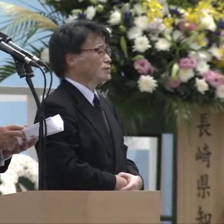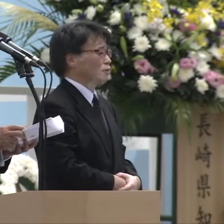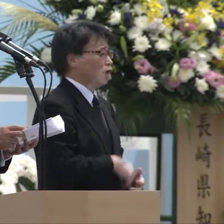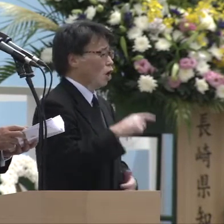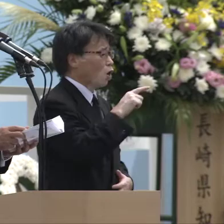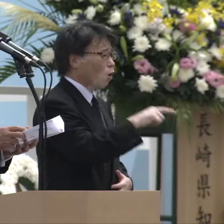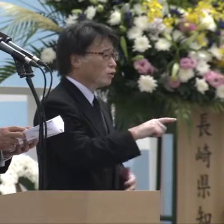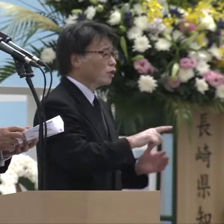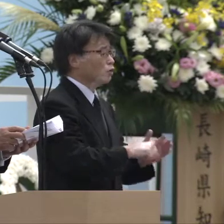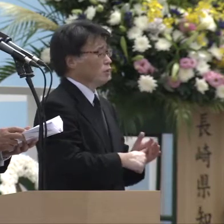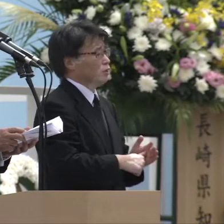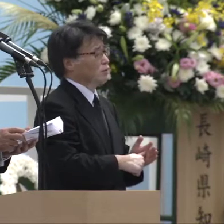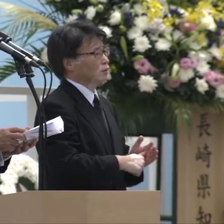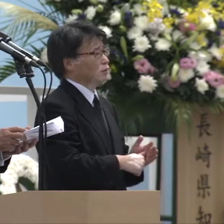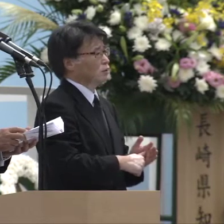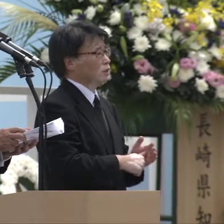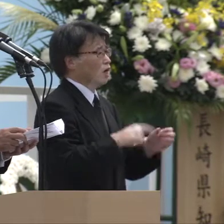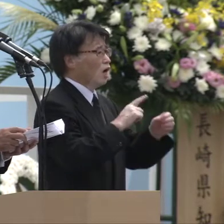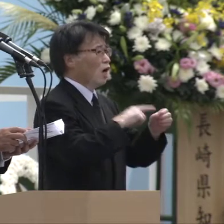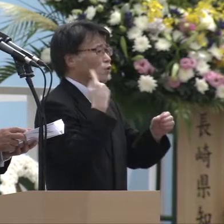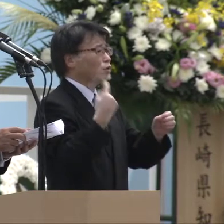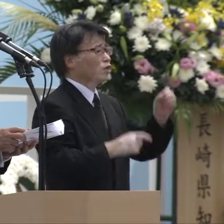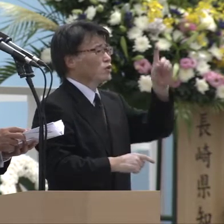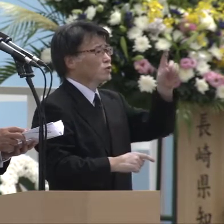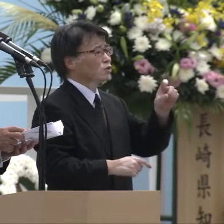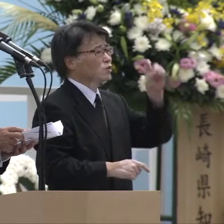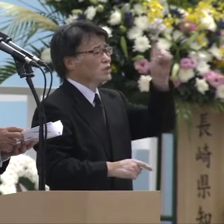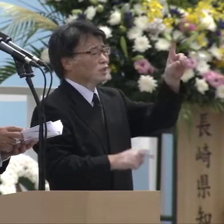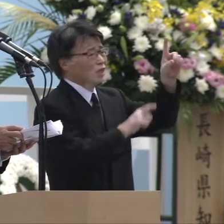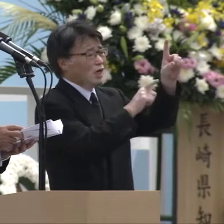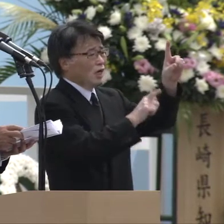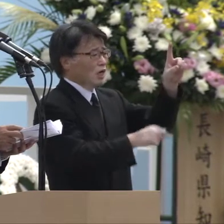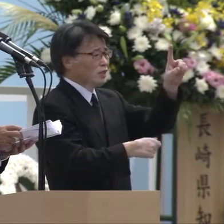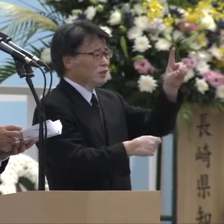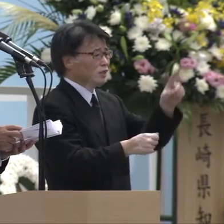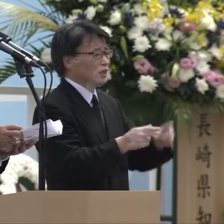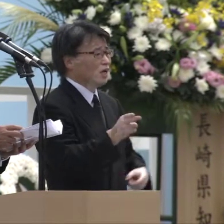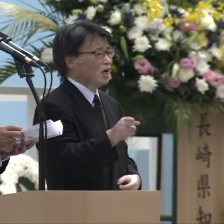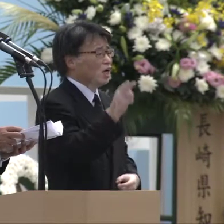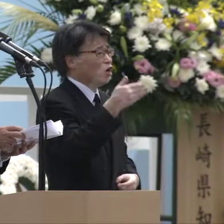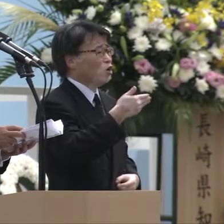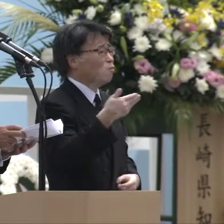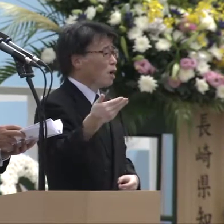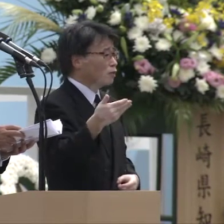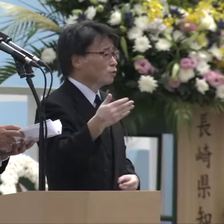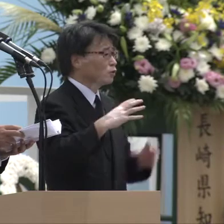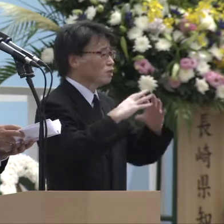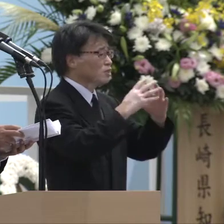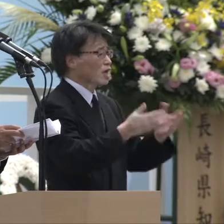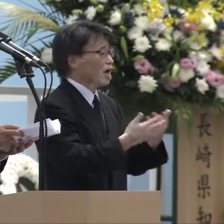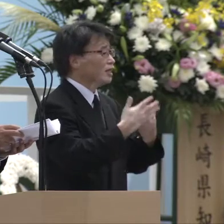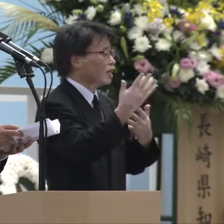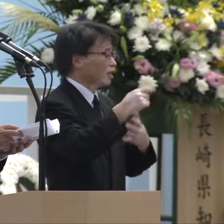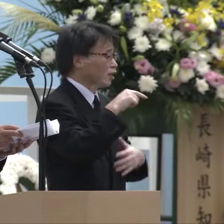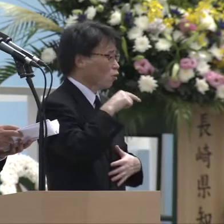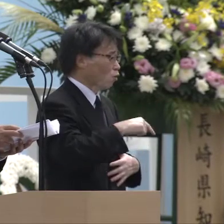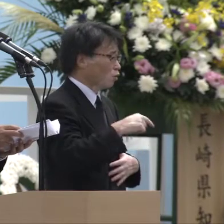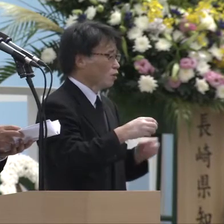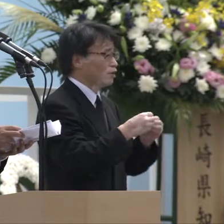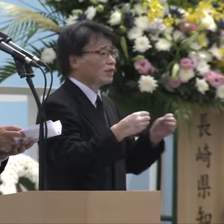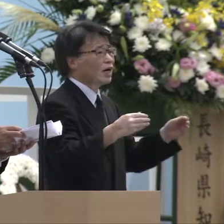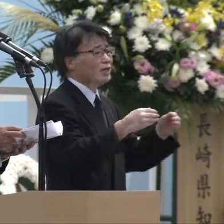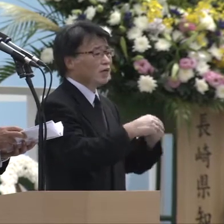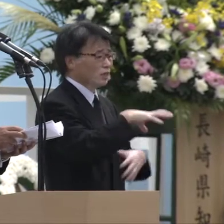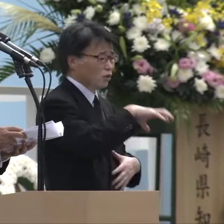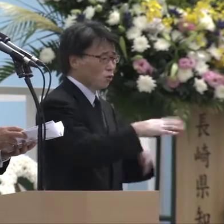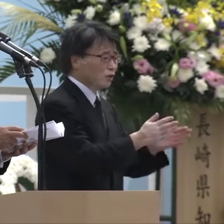us, mankind. Against this backdrop, the Pugwash International Conference was convened here in Nagasaki, November last